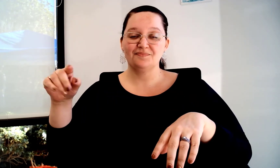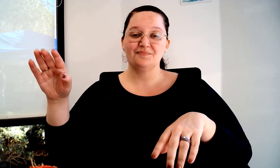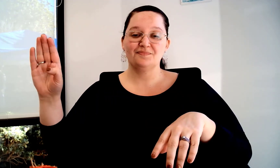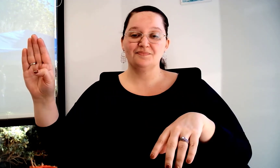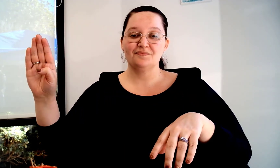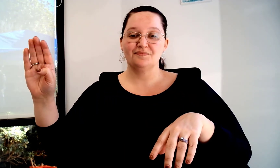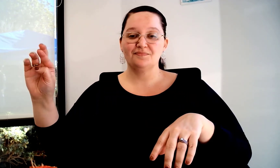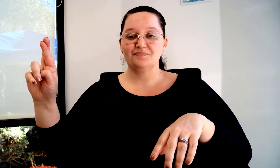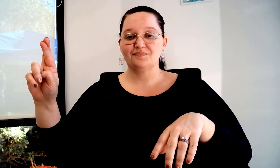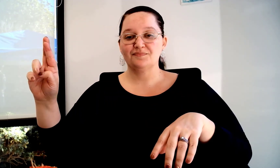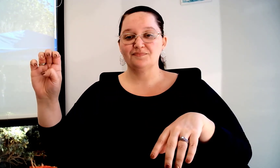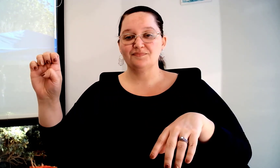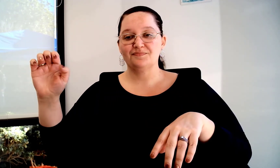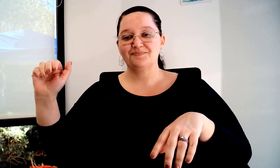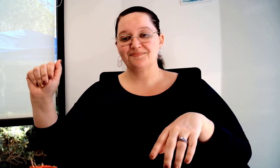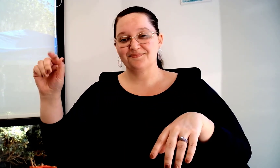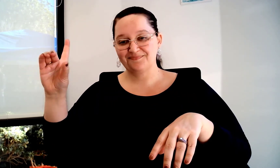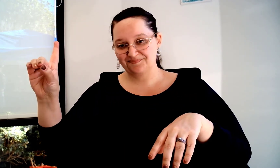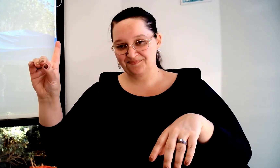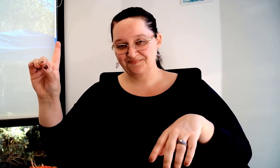Number 11, bread.